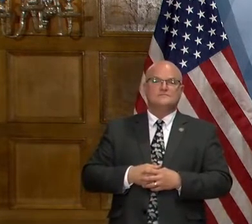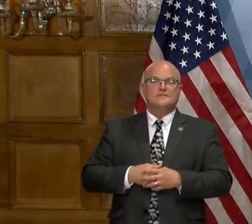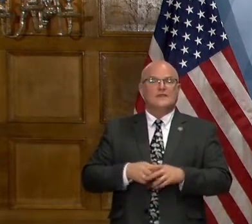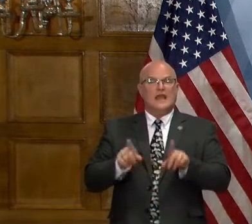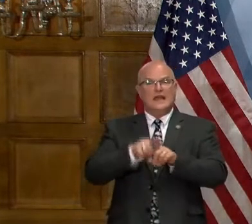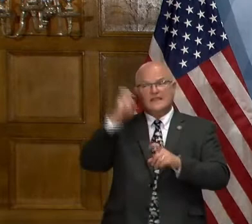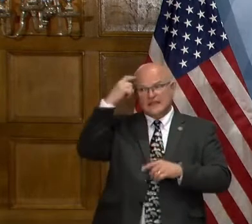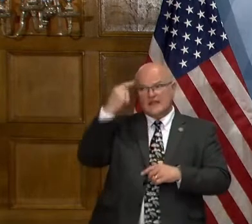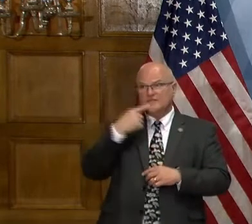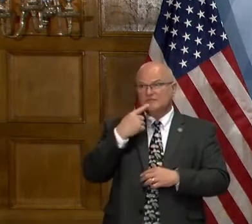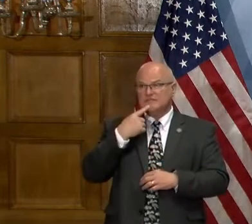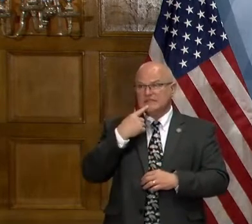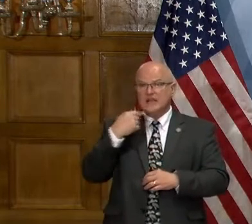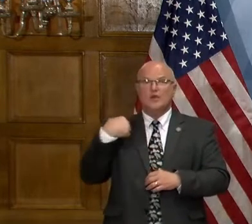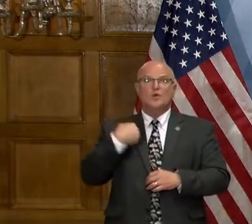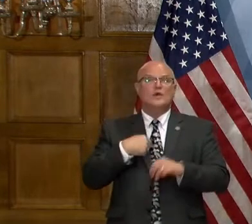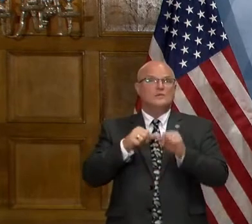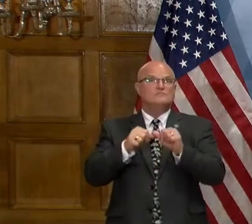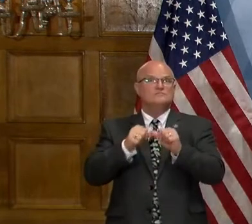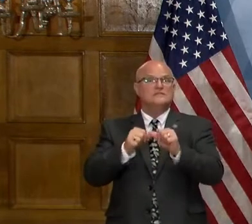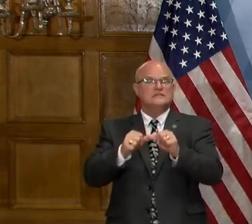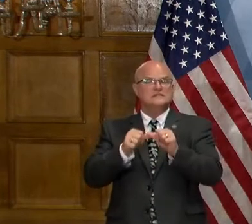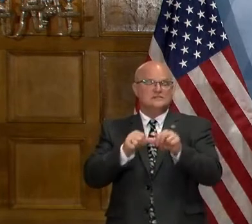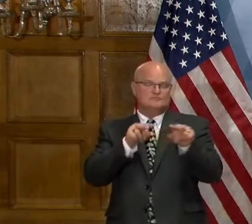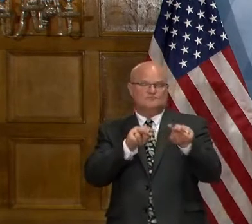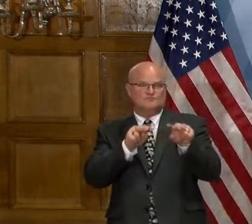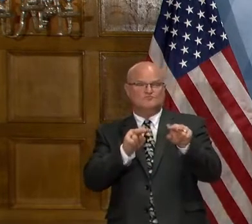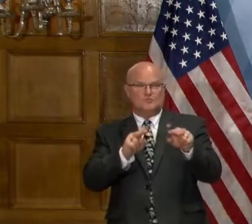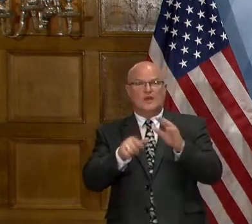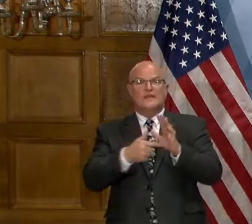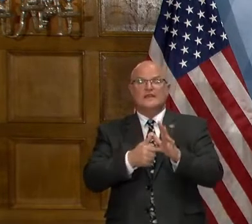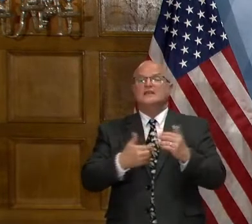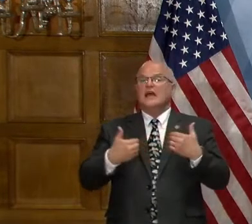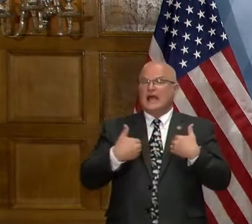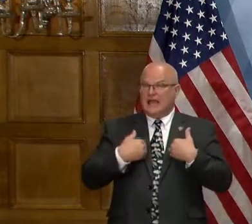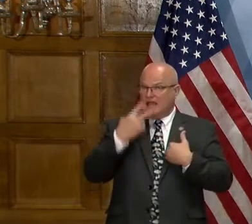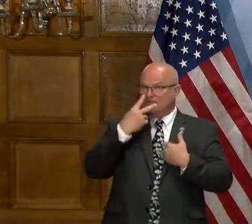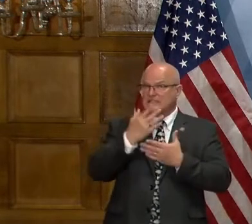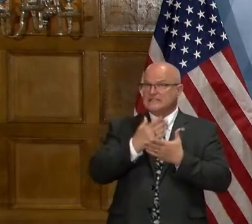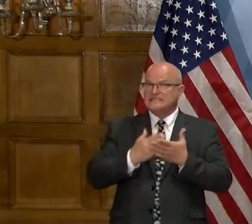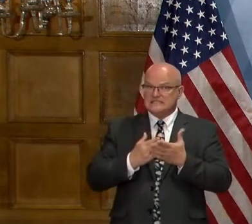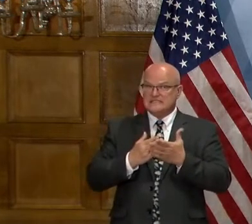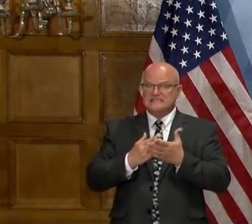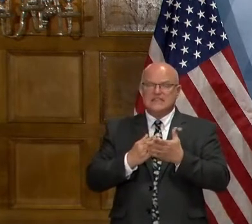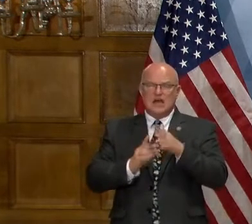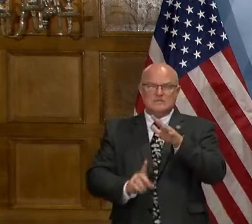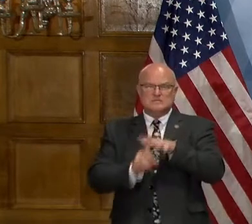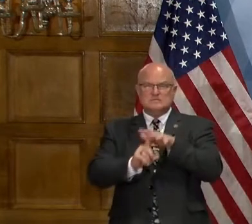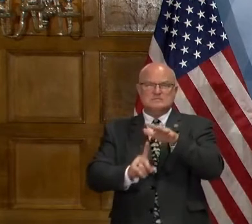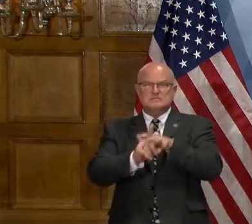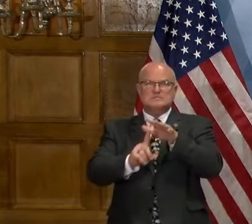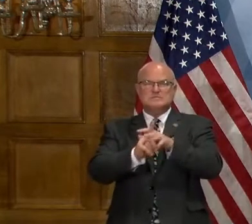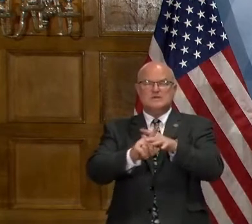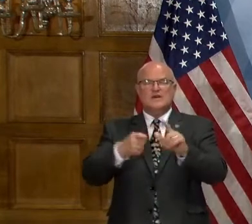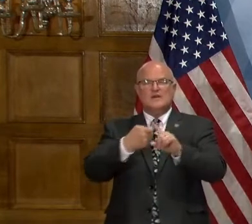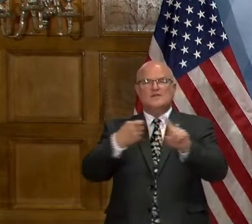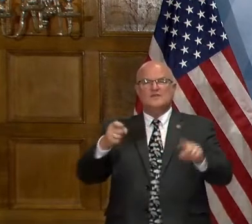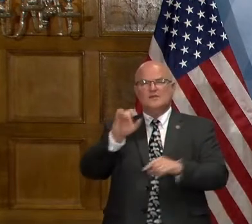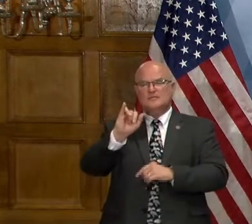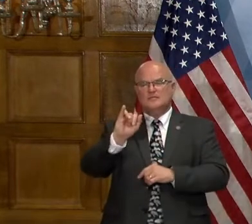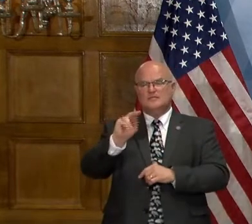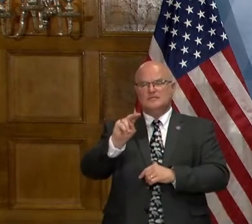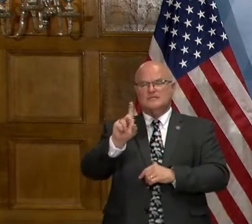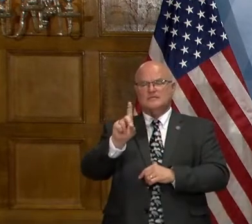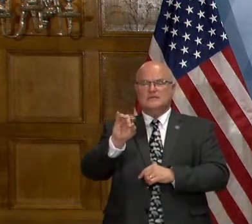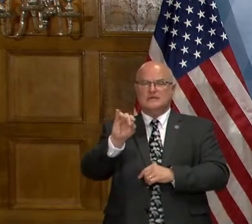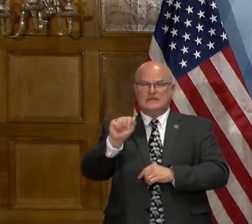As the governor said, we are going to continue to monitor this. We have seen some isolates from India. We have not found a